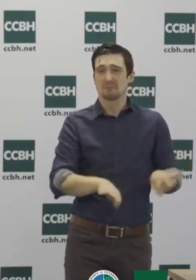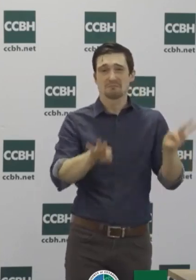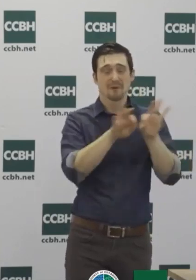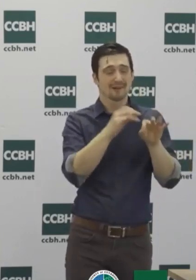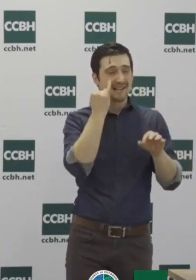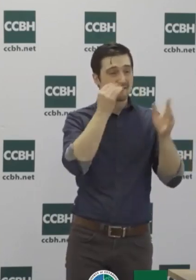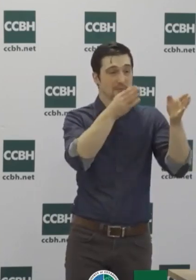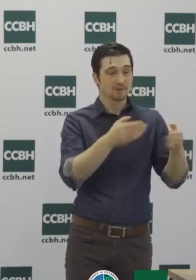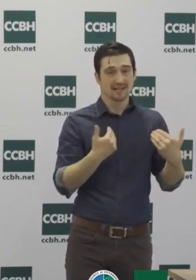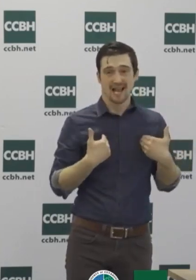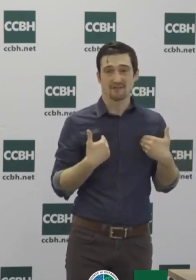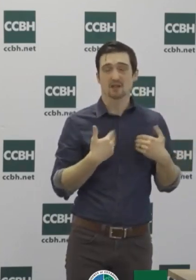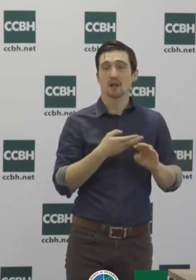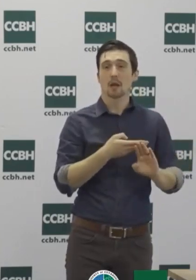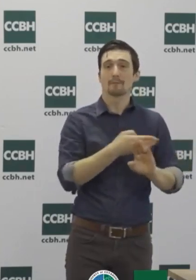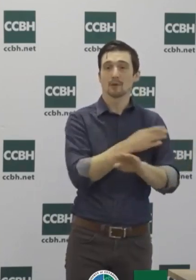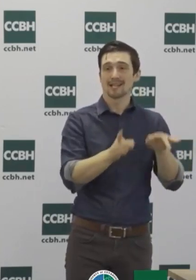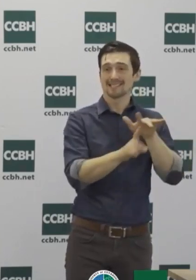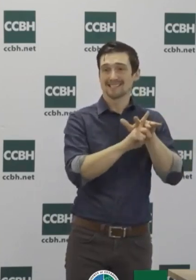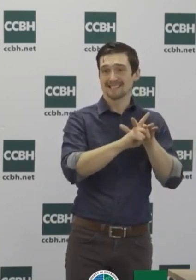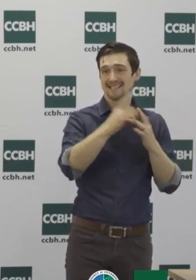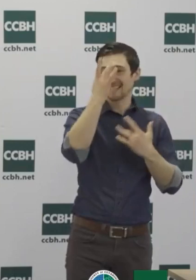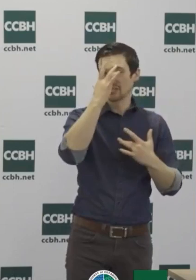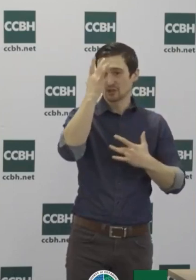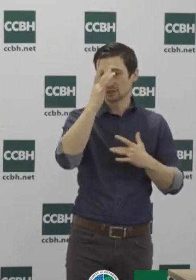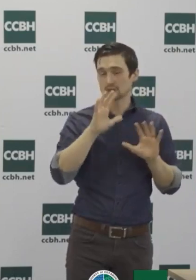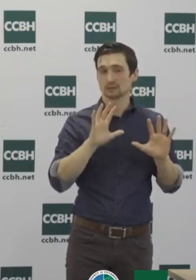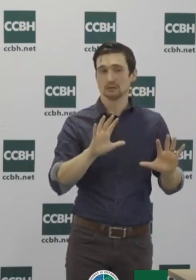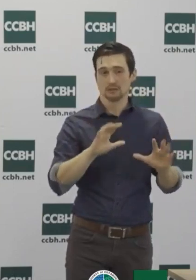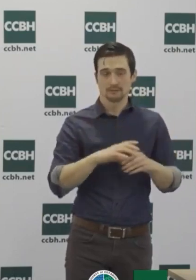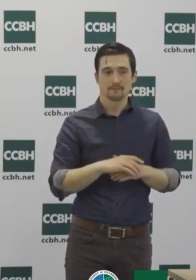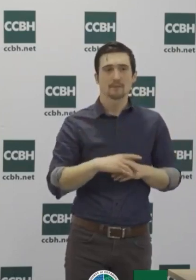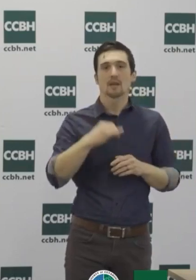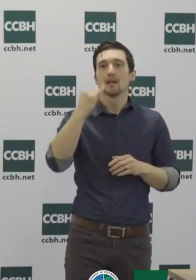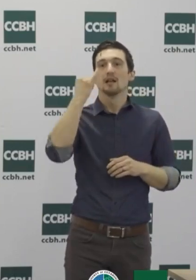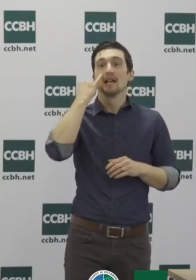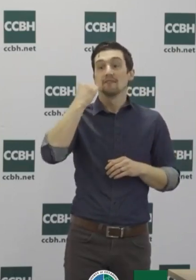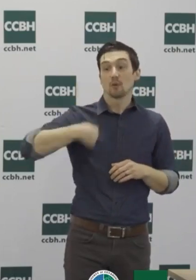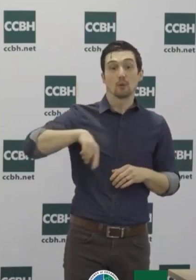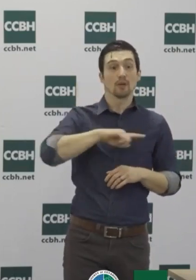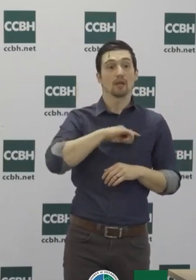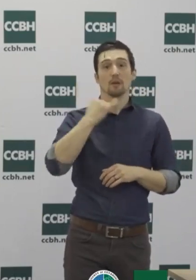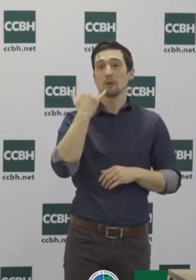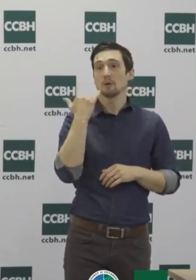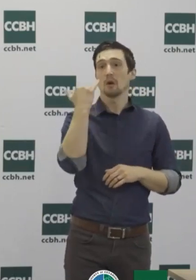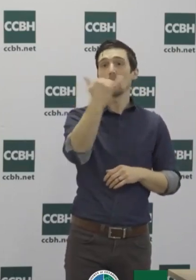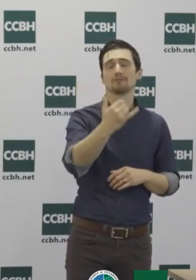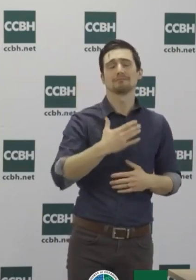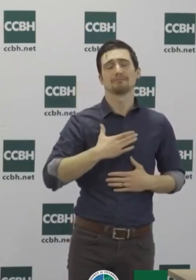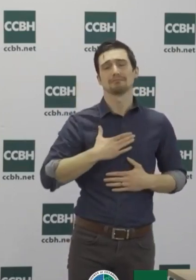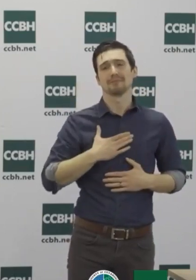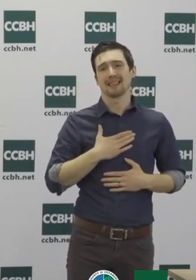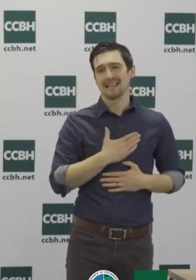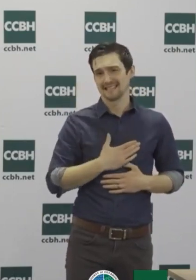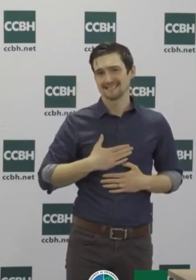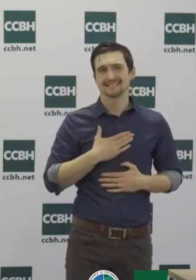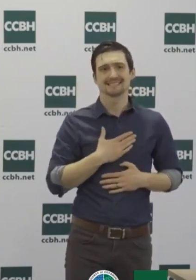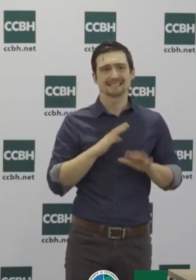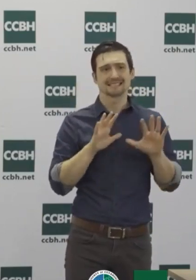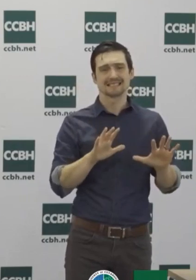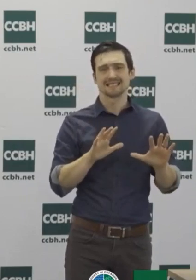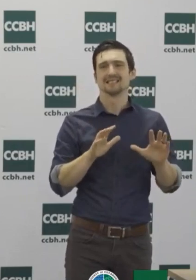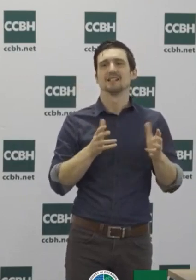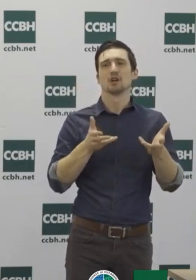have further complications. So if someone calls you, we are asking that you cooperate with that contact